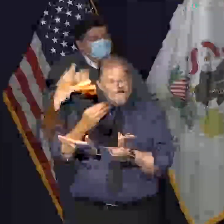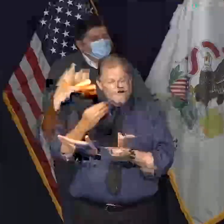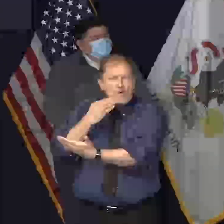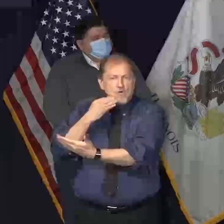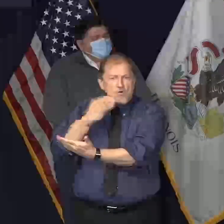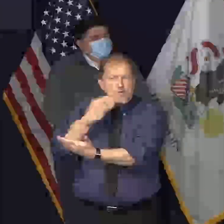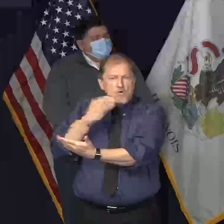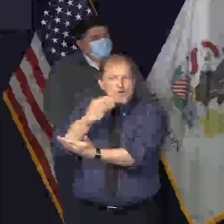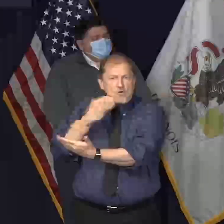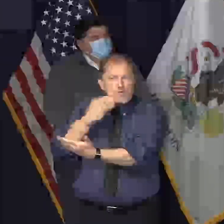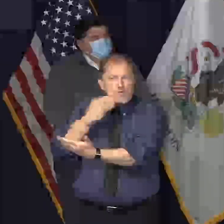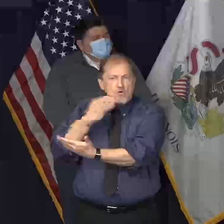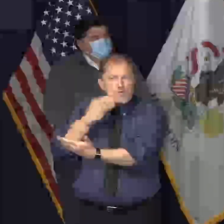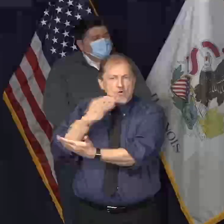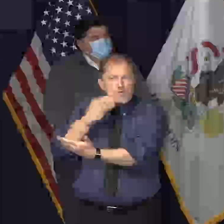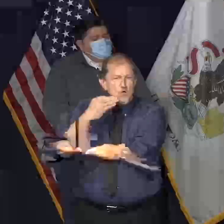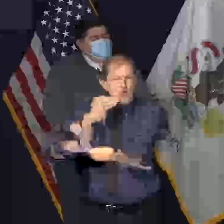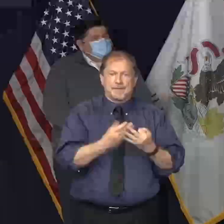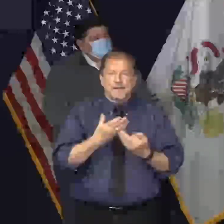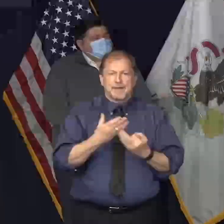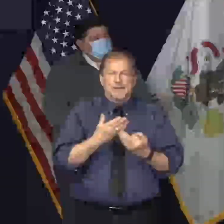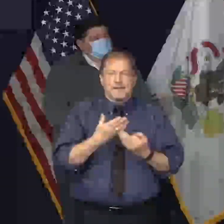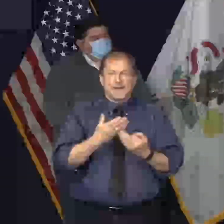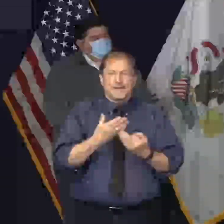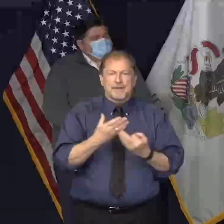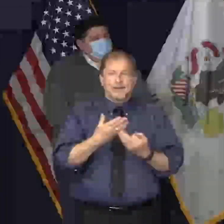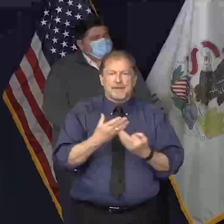family. Having